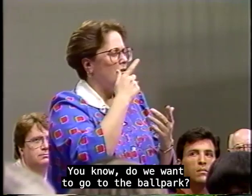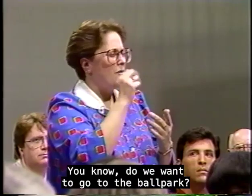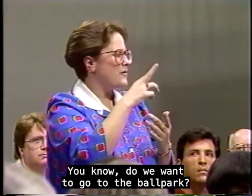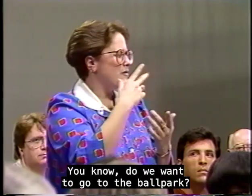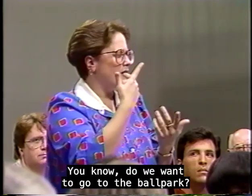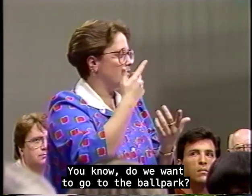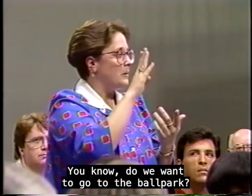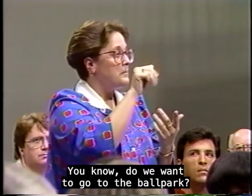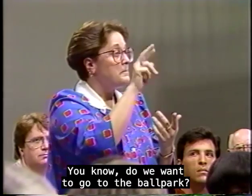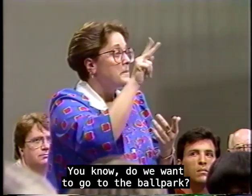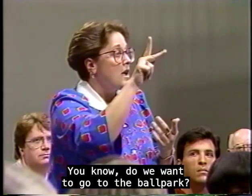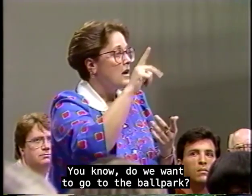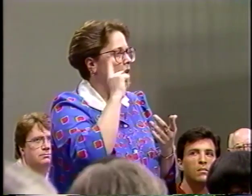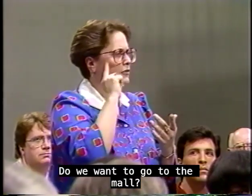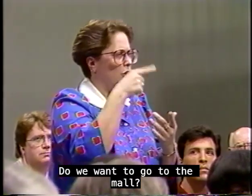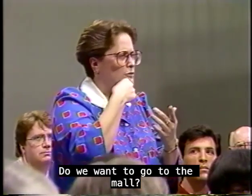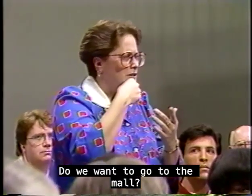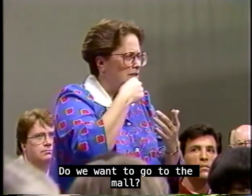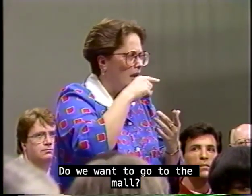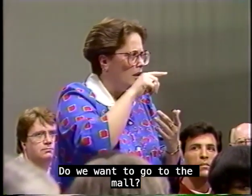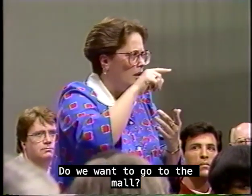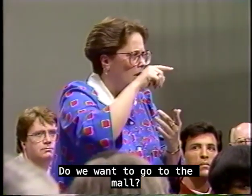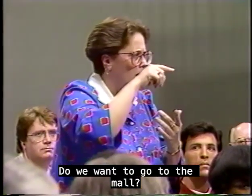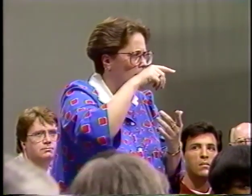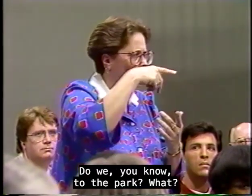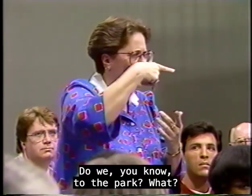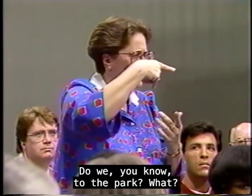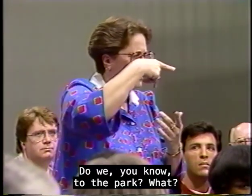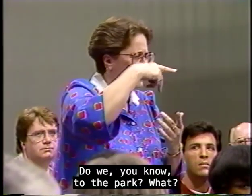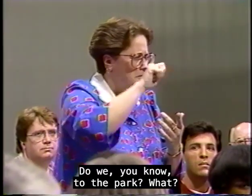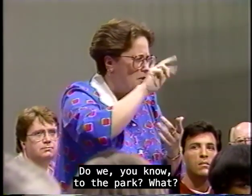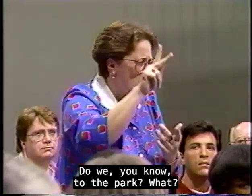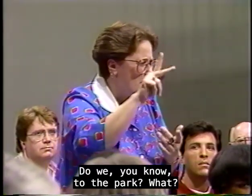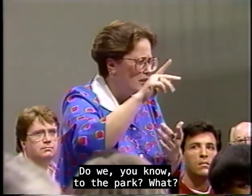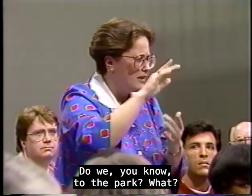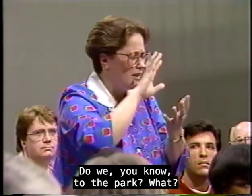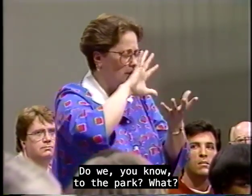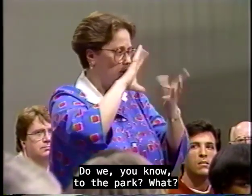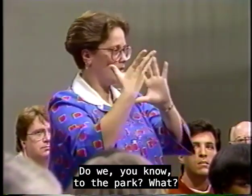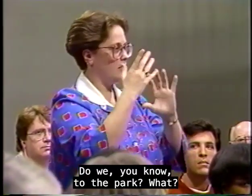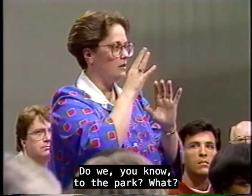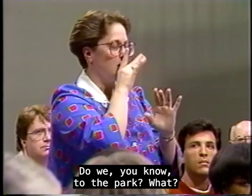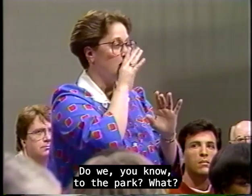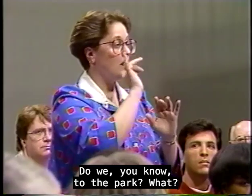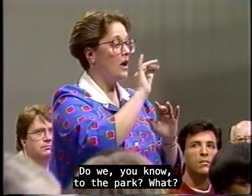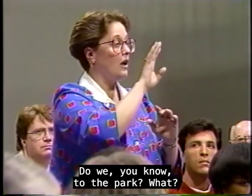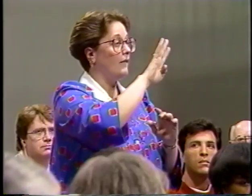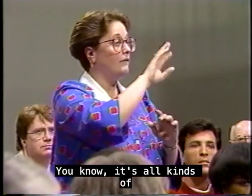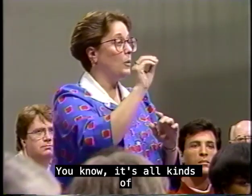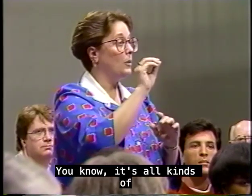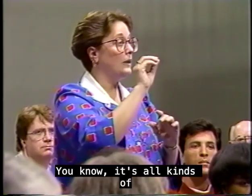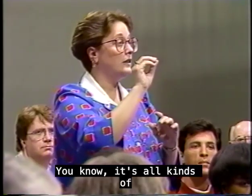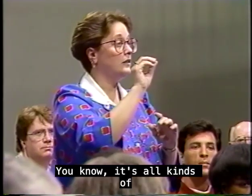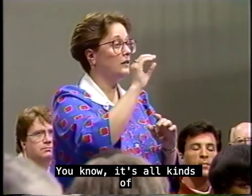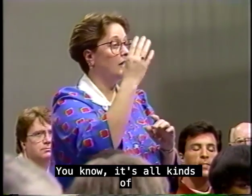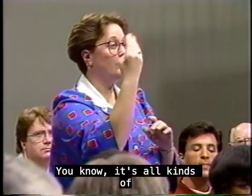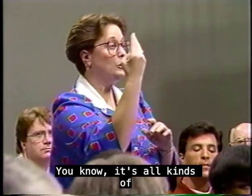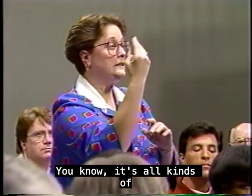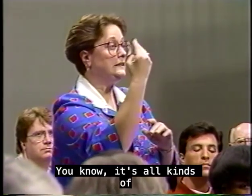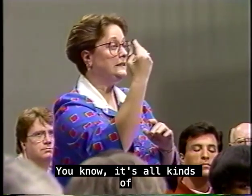Do we want to go to the ballpark? Do we want to go to the mall? Do we, to the park what? It's all kinds of